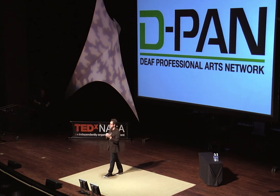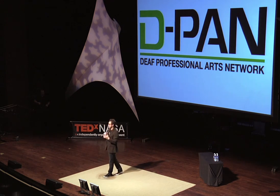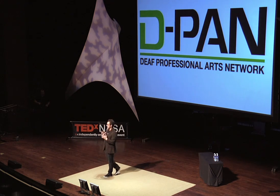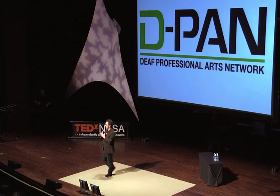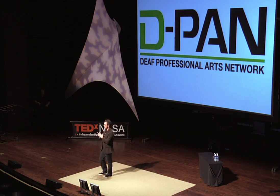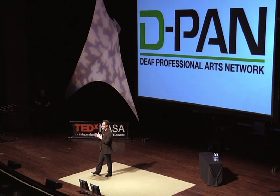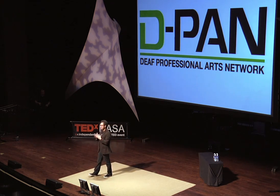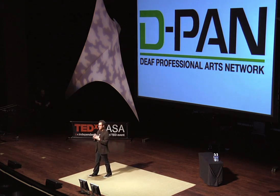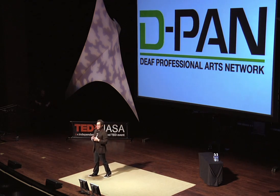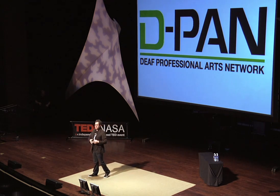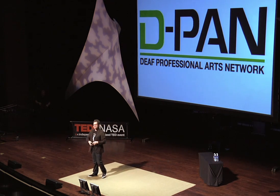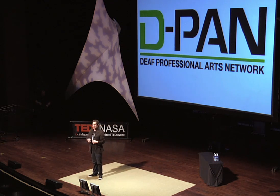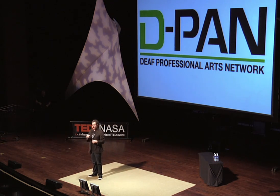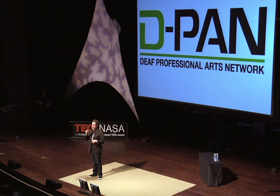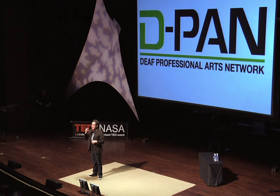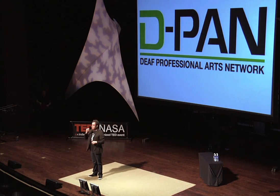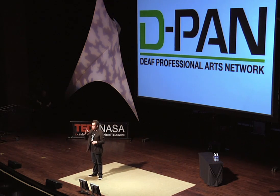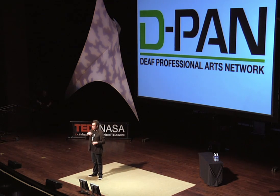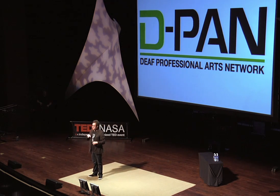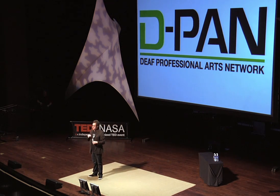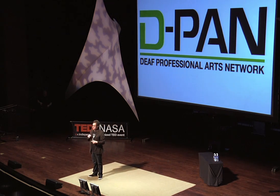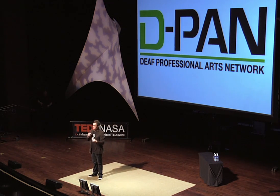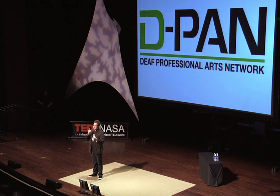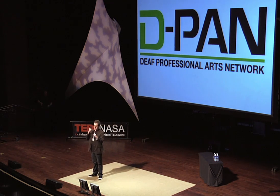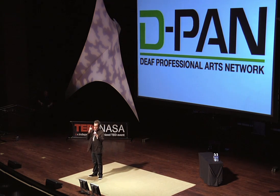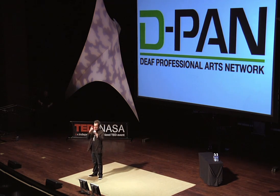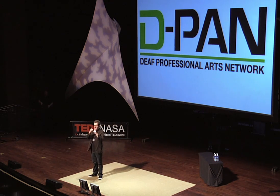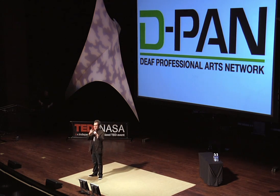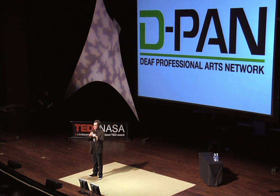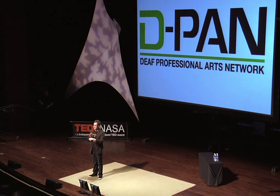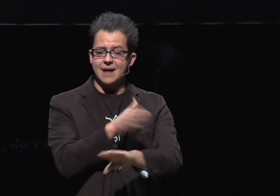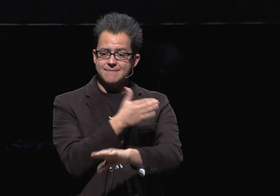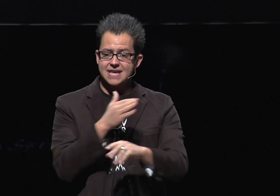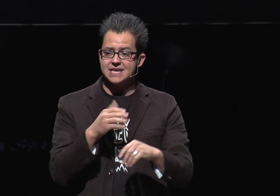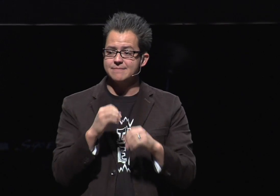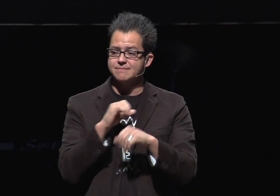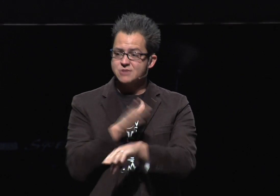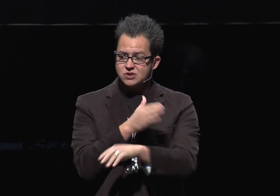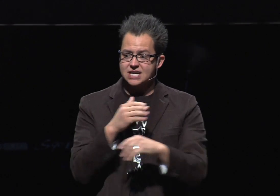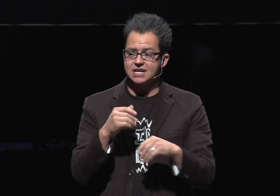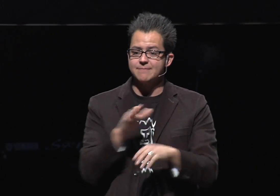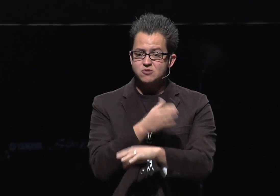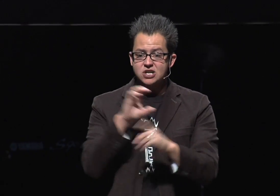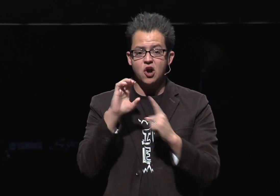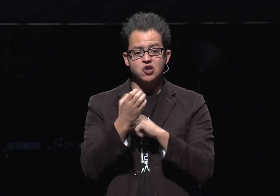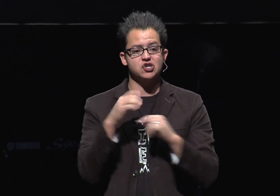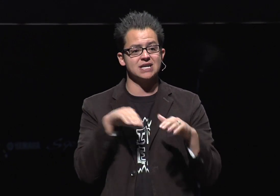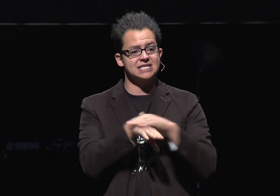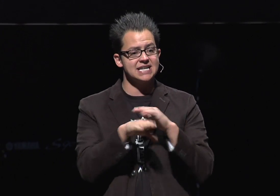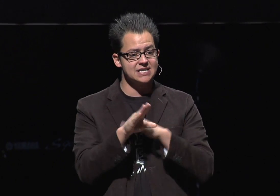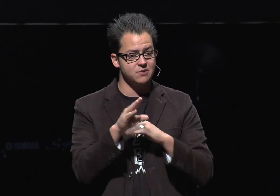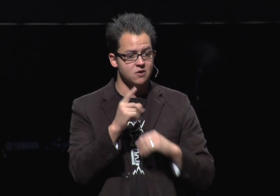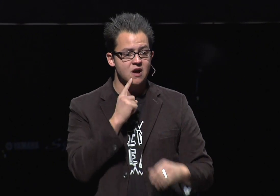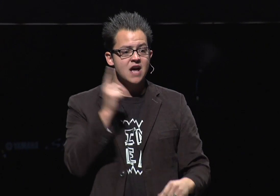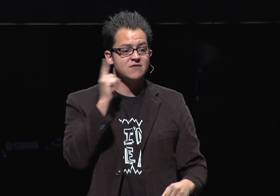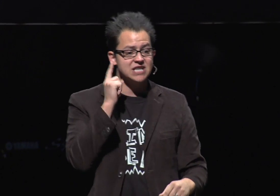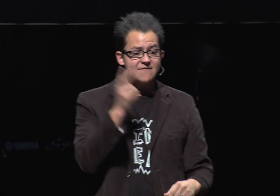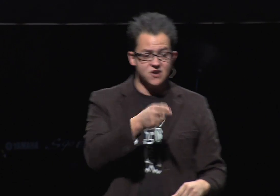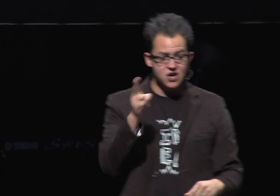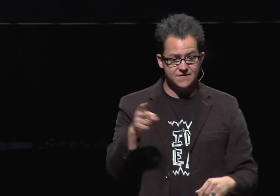Arts Network. It's a nonprofit that we aim on making music and music culture accessible for deaf and hard of